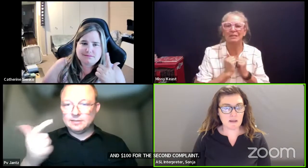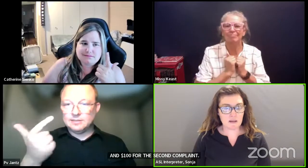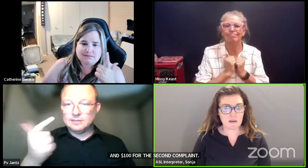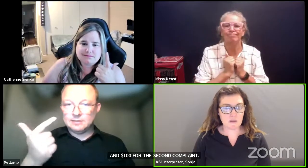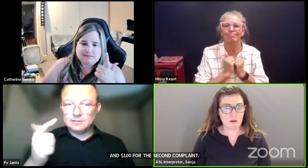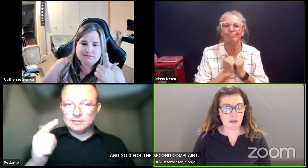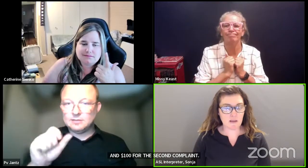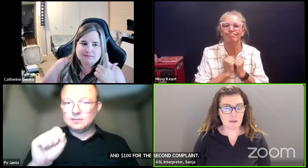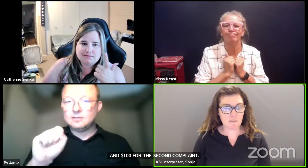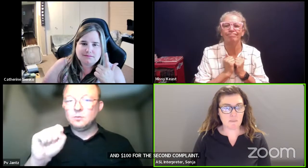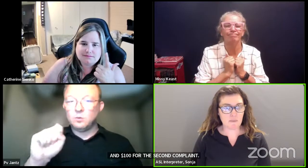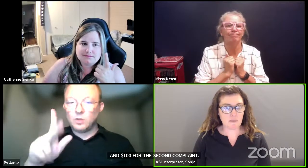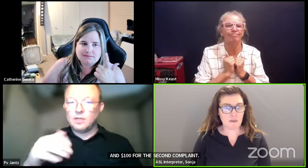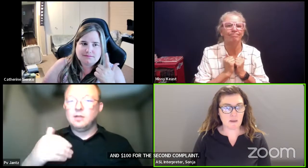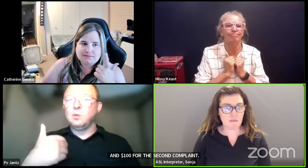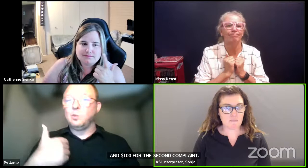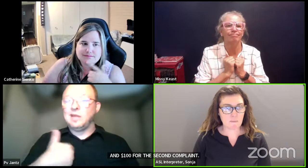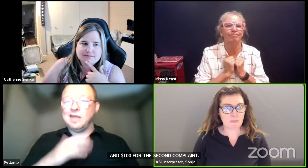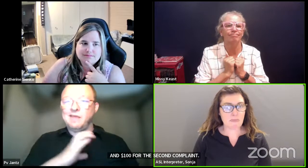Okay, I need it. Okay, yep.